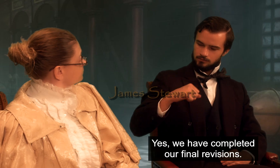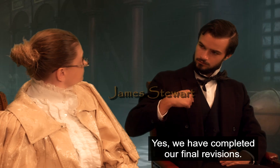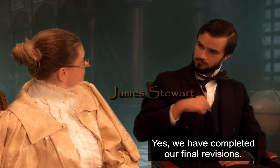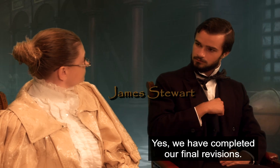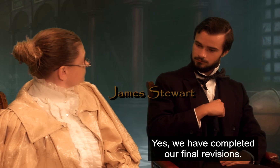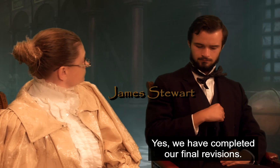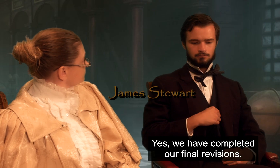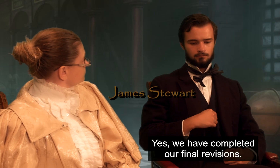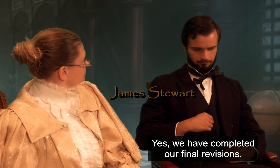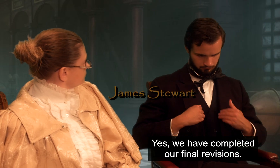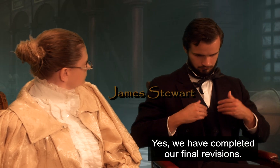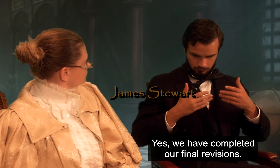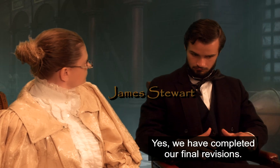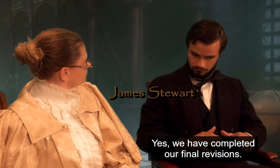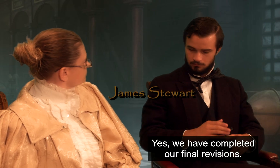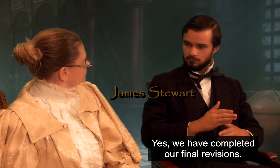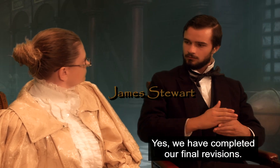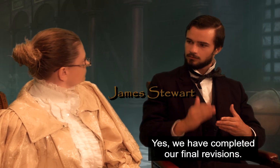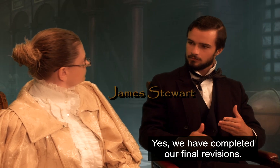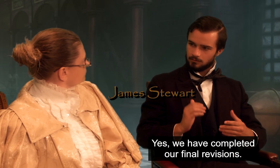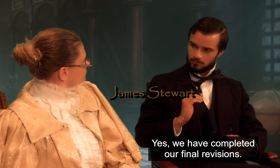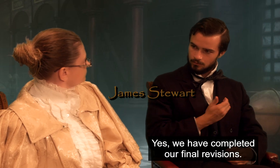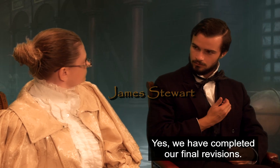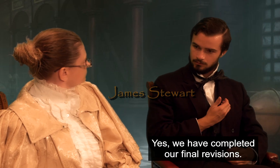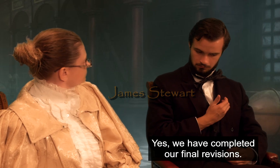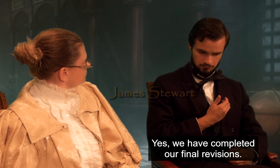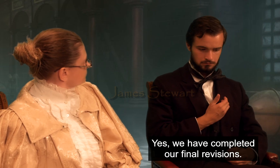Yes, we have completed our final revisions.